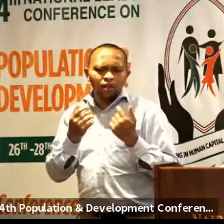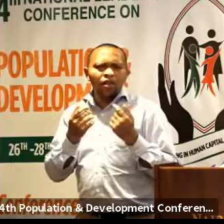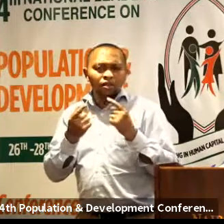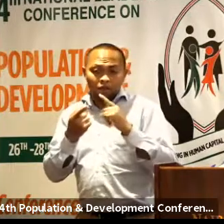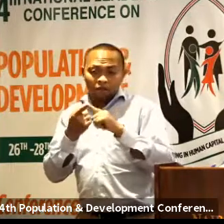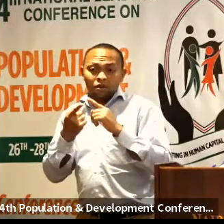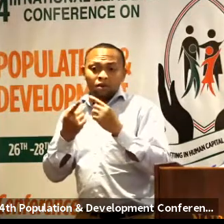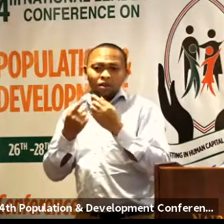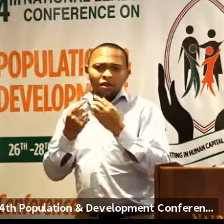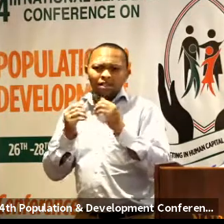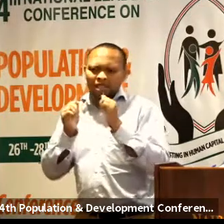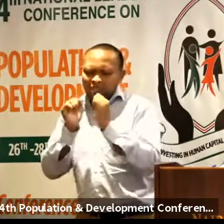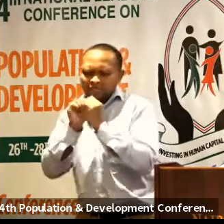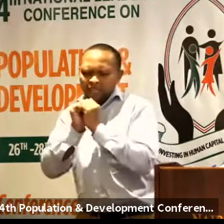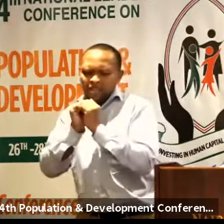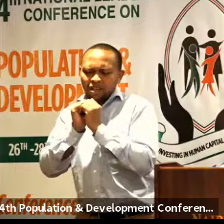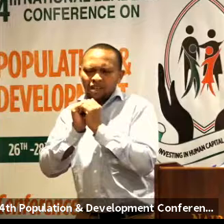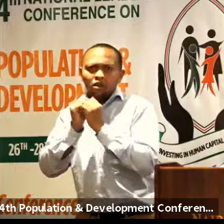14, the